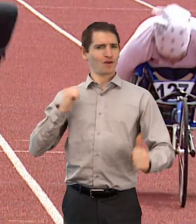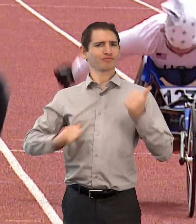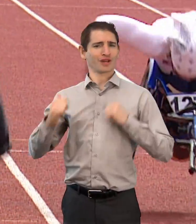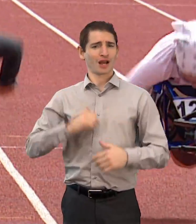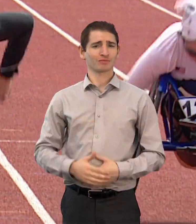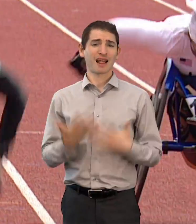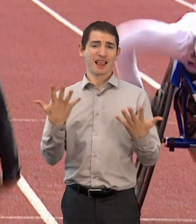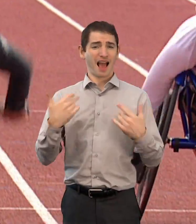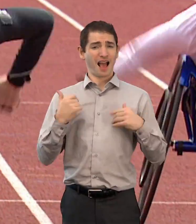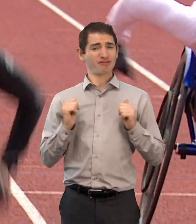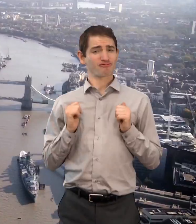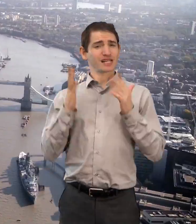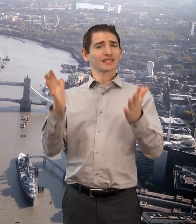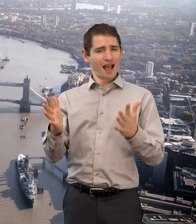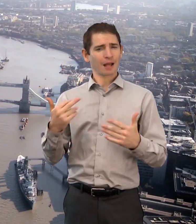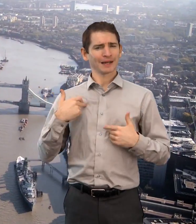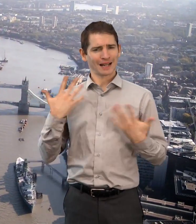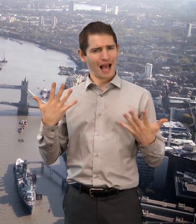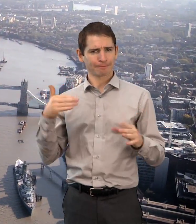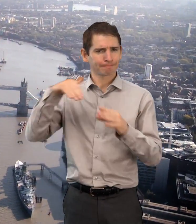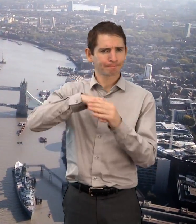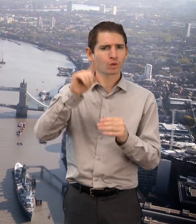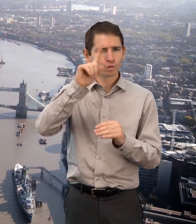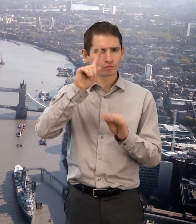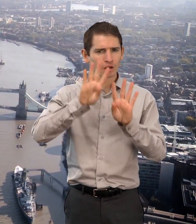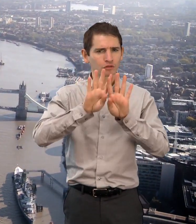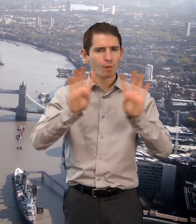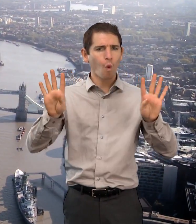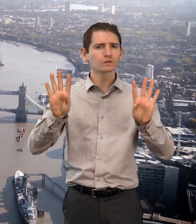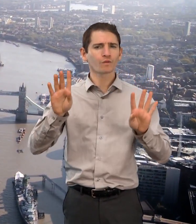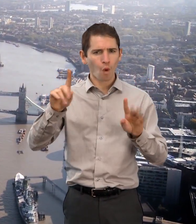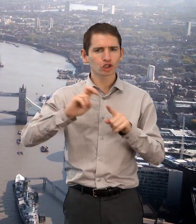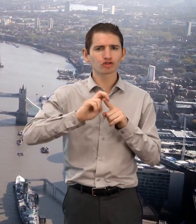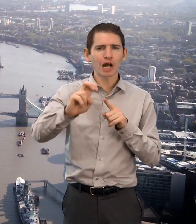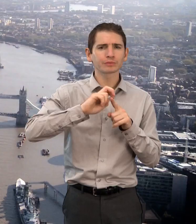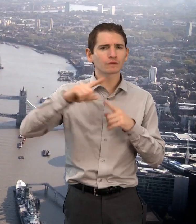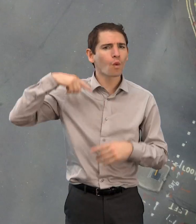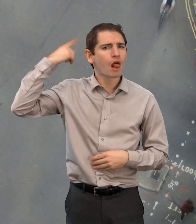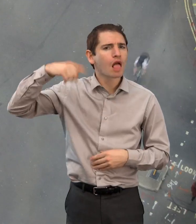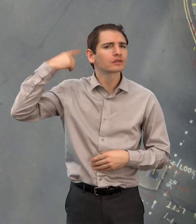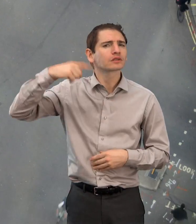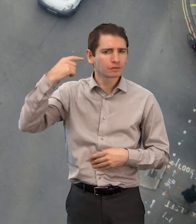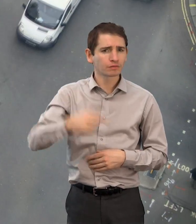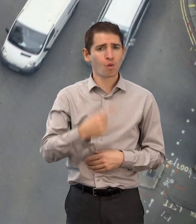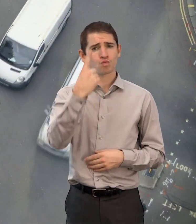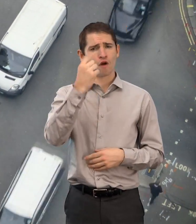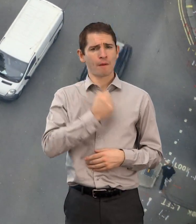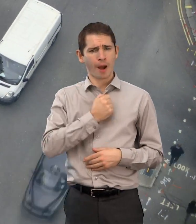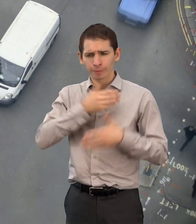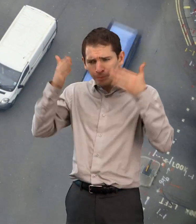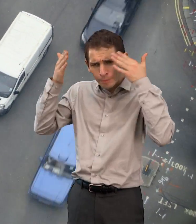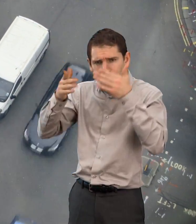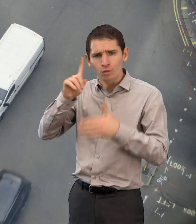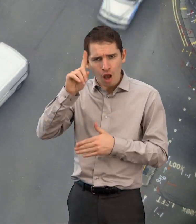really proud of. Now I'm retired from competing, one of my commitments is as a board member of Transport for London. One